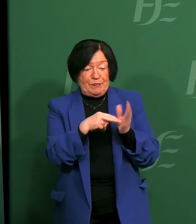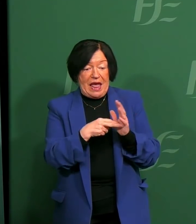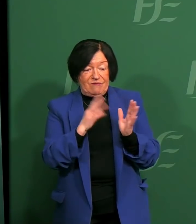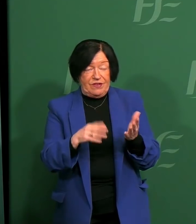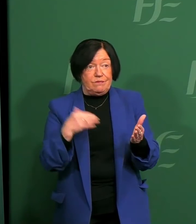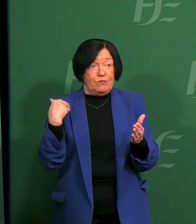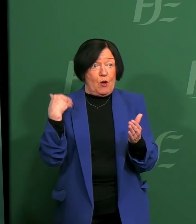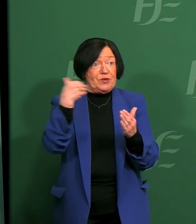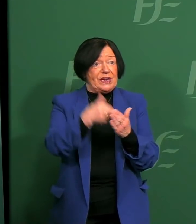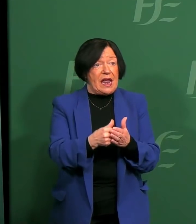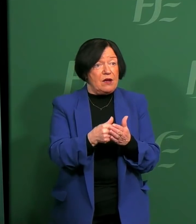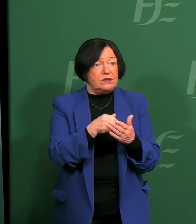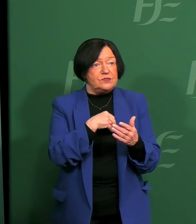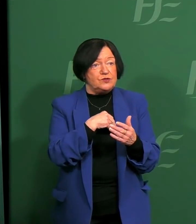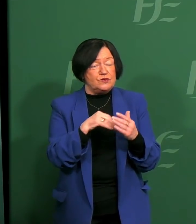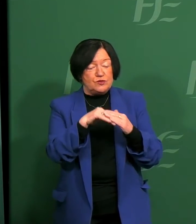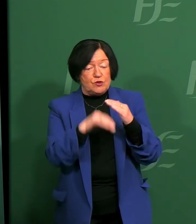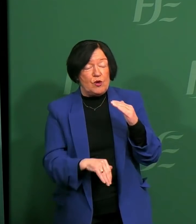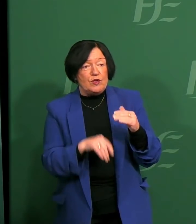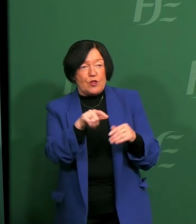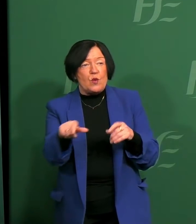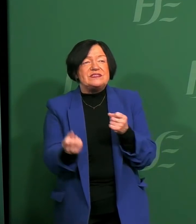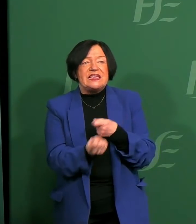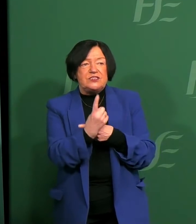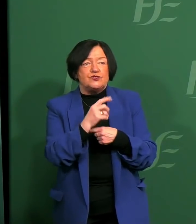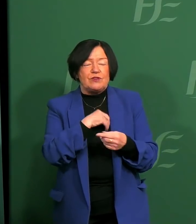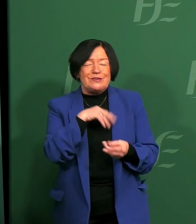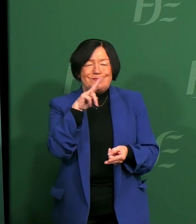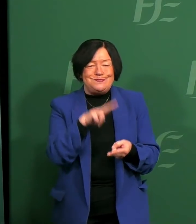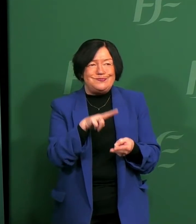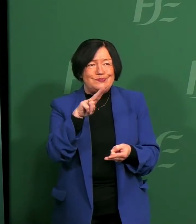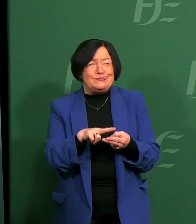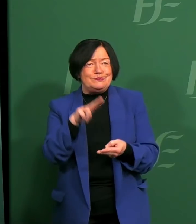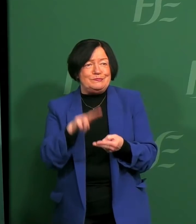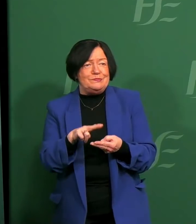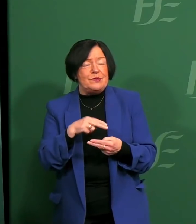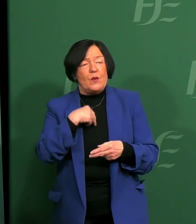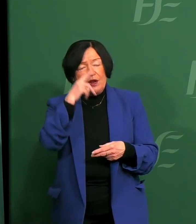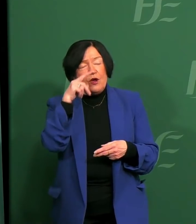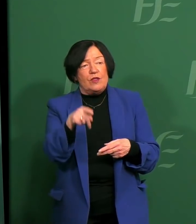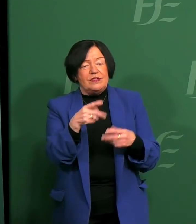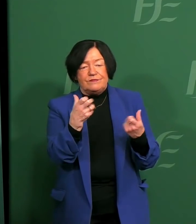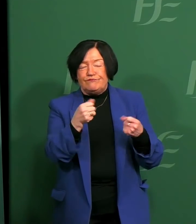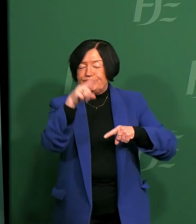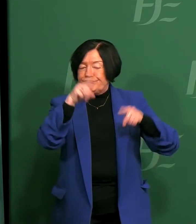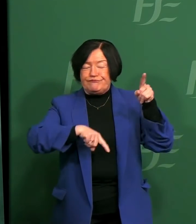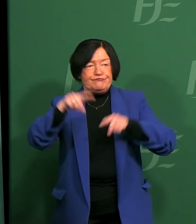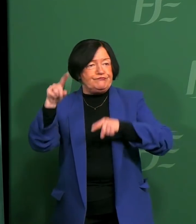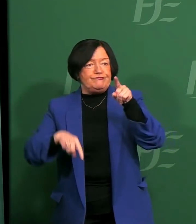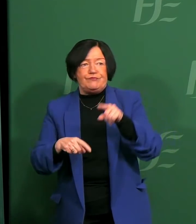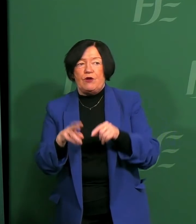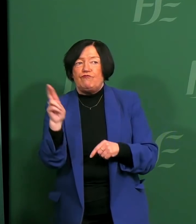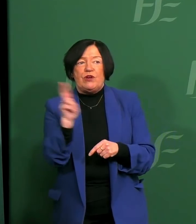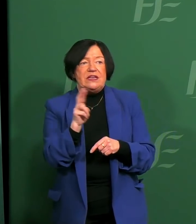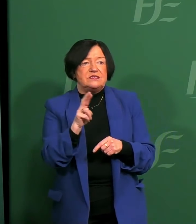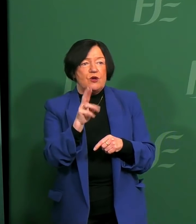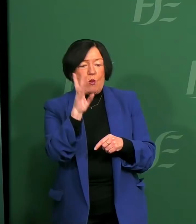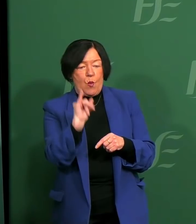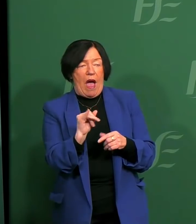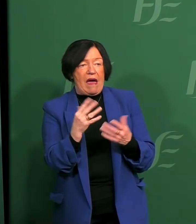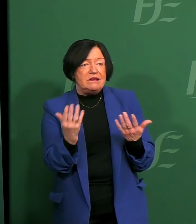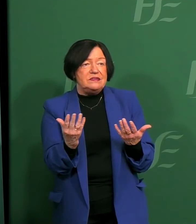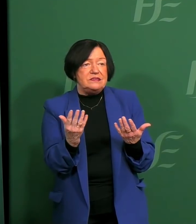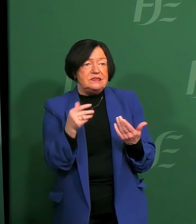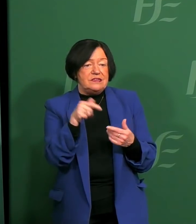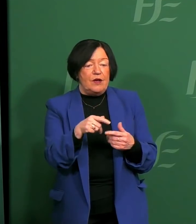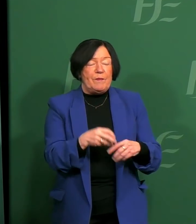have taken to alleviate some of those issues. We know there's a range of reasons why we may